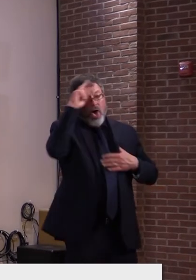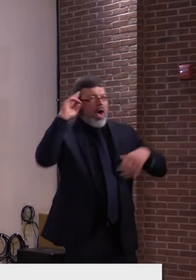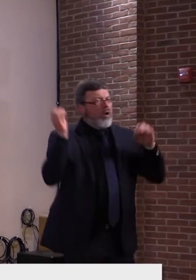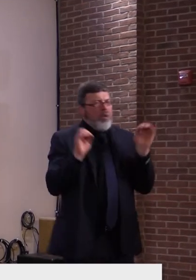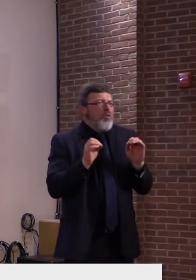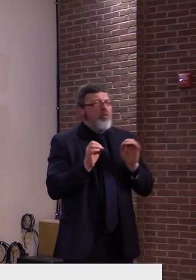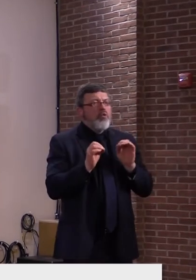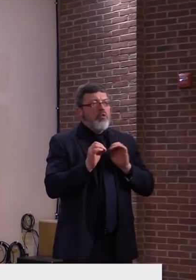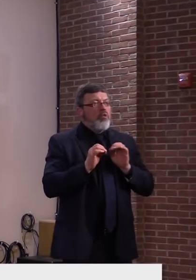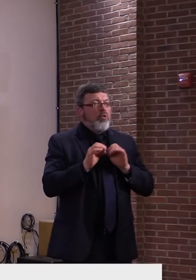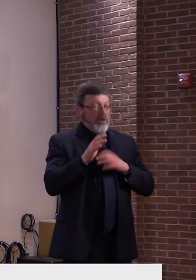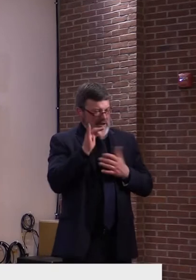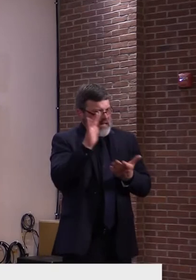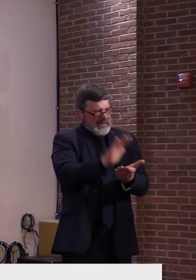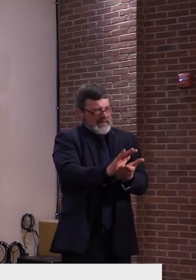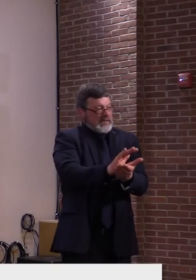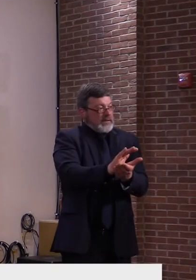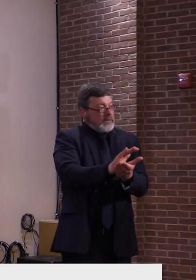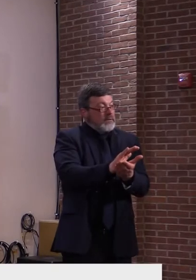test, having a mild illness,